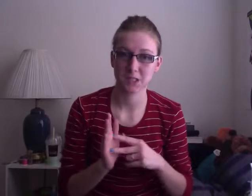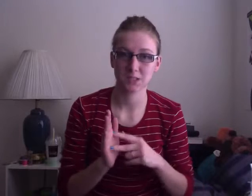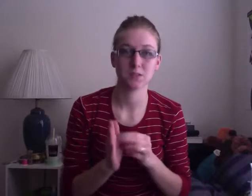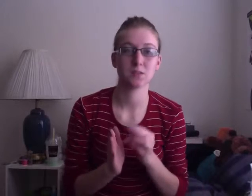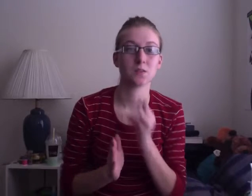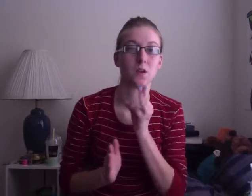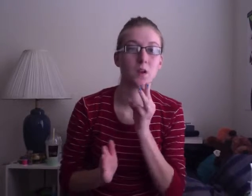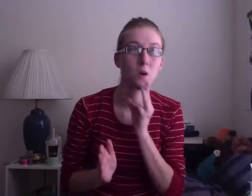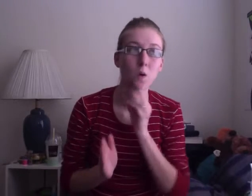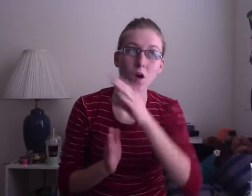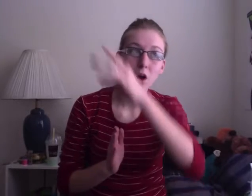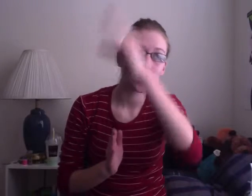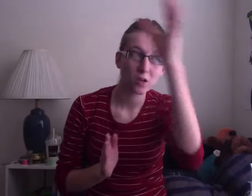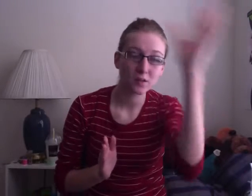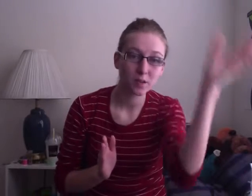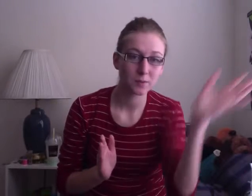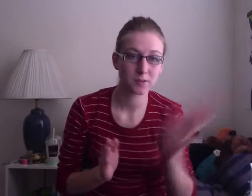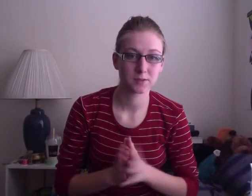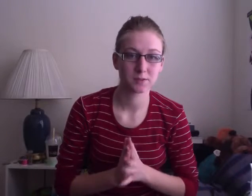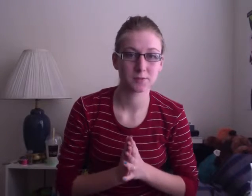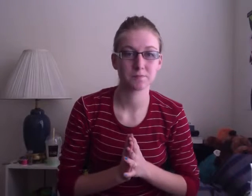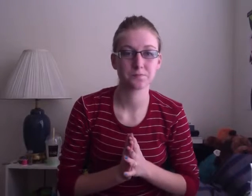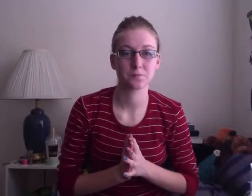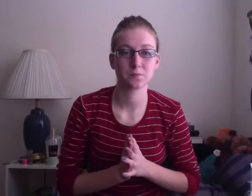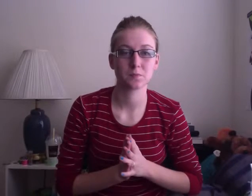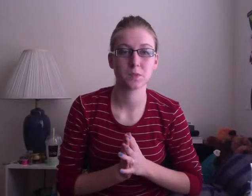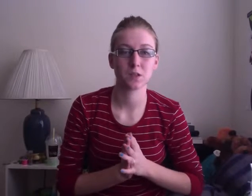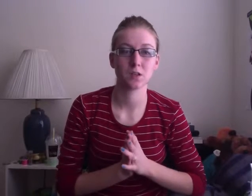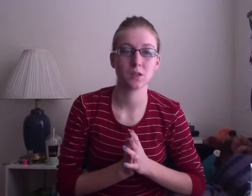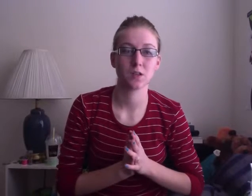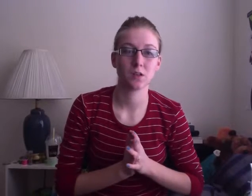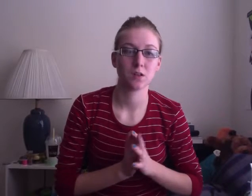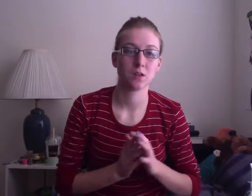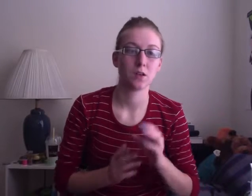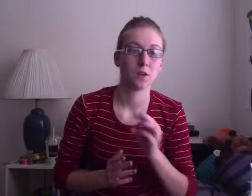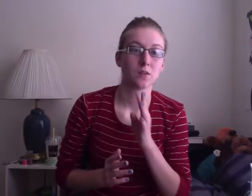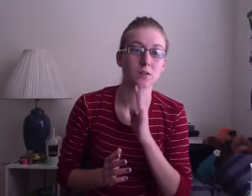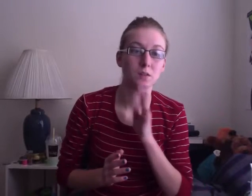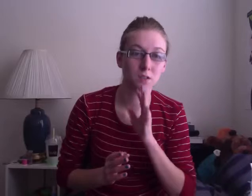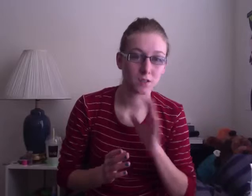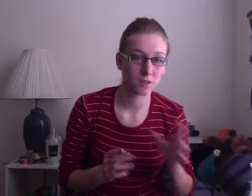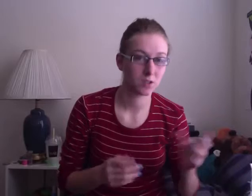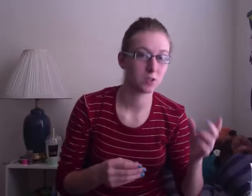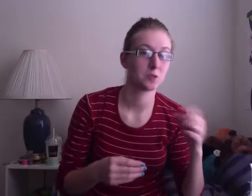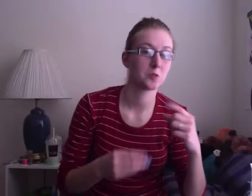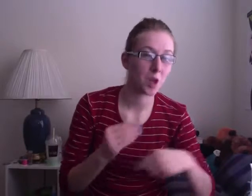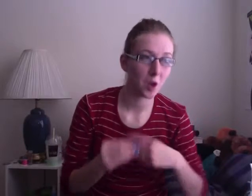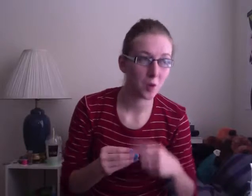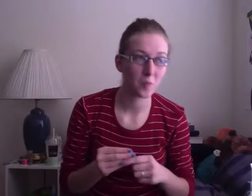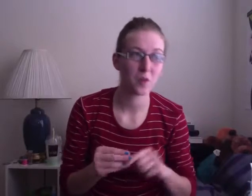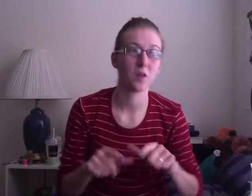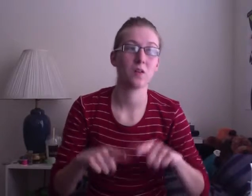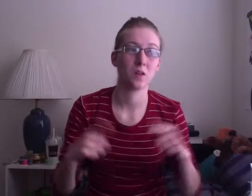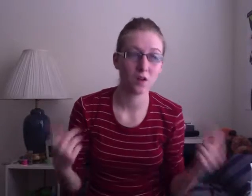Thinking about evaporation, we've talked about several possibilities or examples of evaporation. We talked about